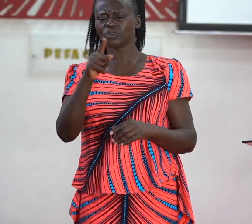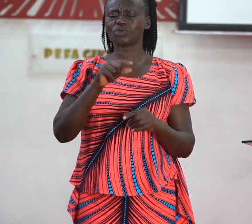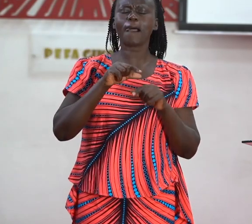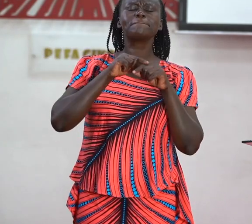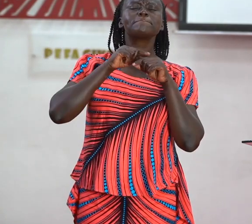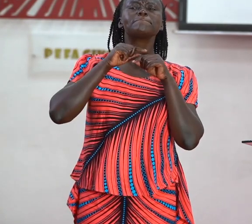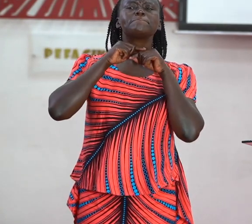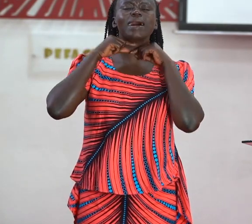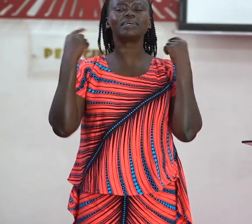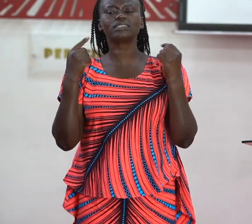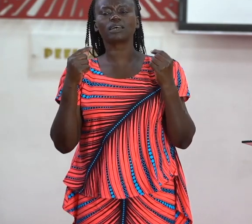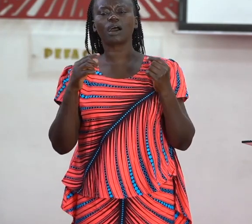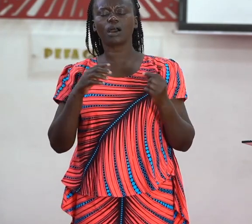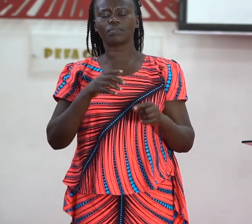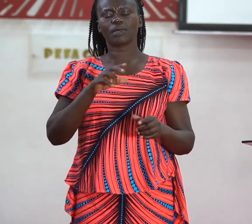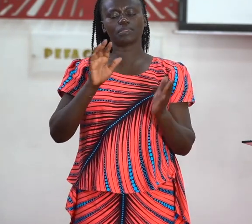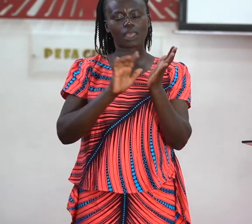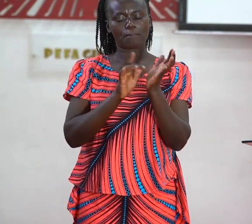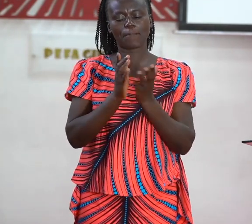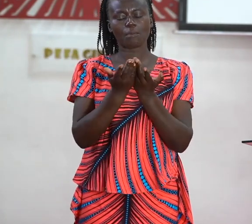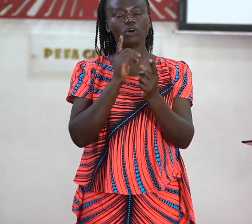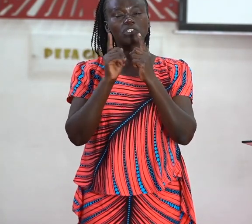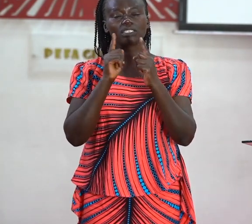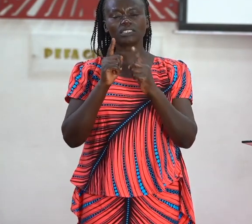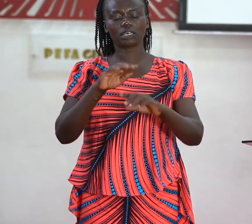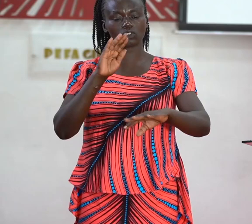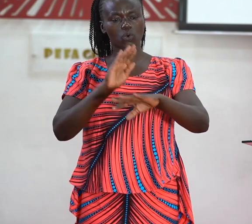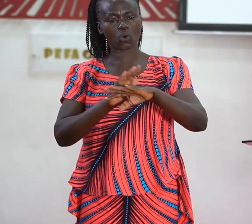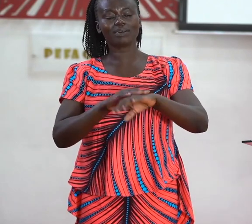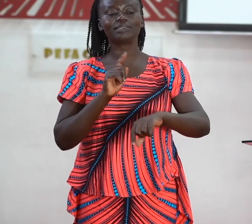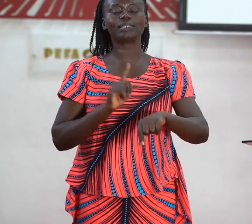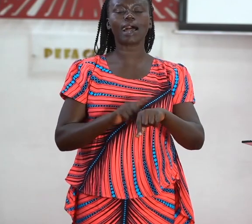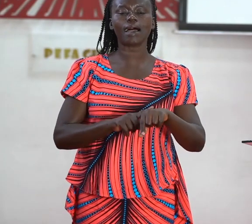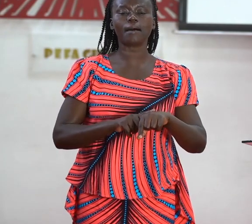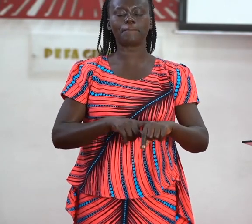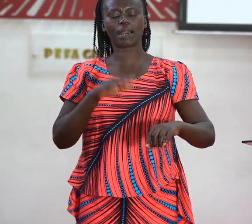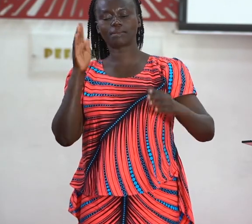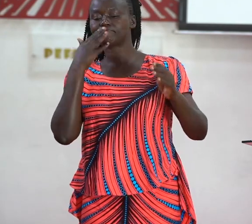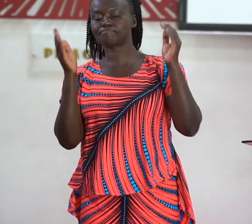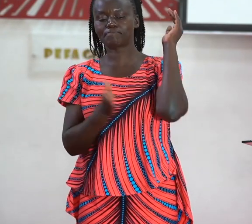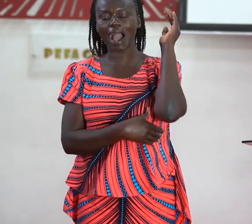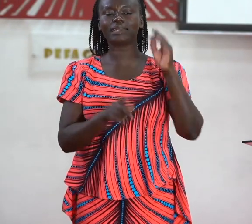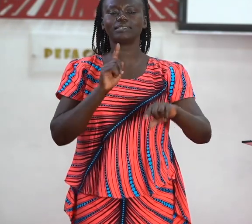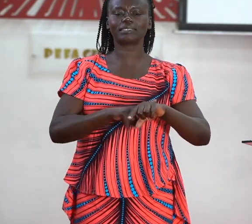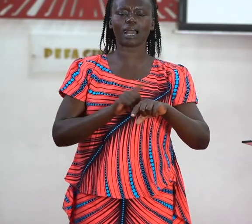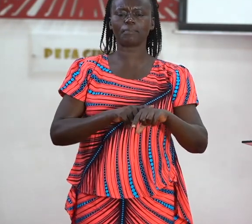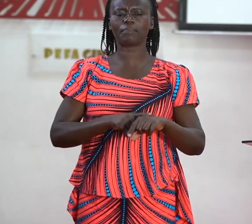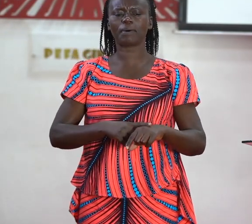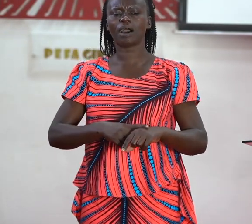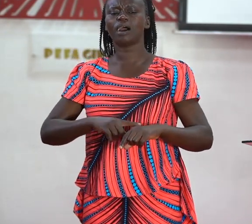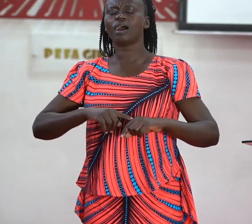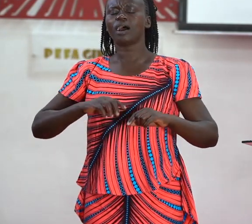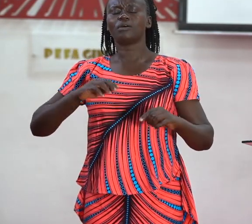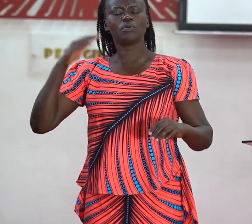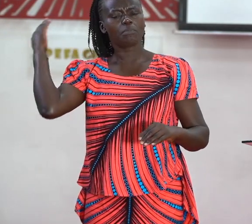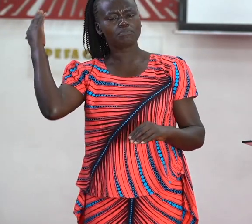pastor? The Bible says, be instant in season and out of season, reprove, rebuke, exalt with all